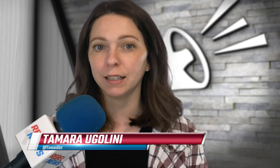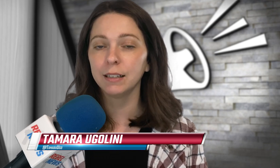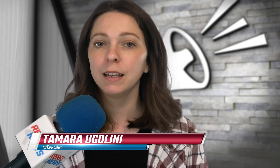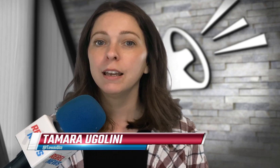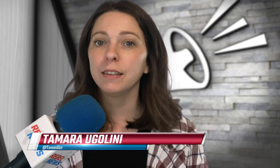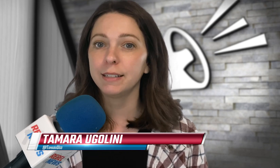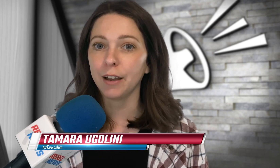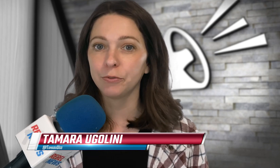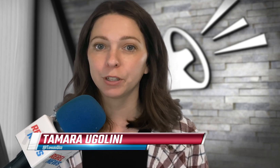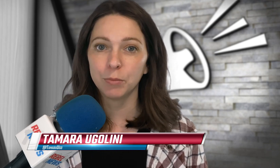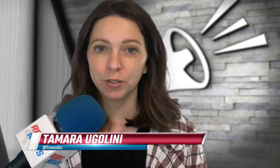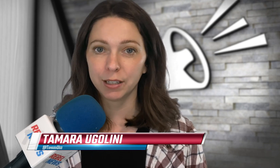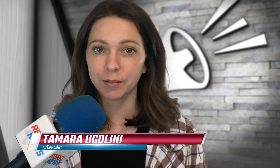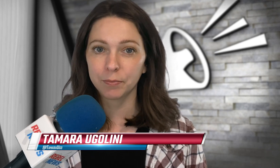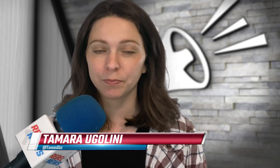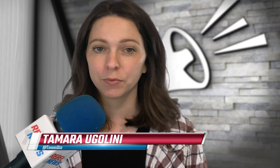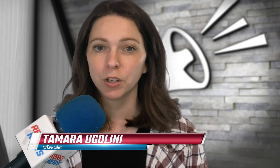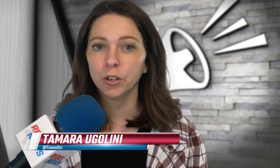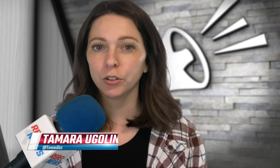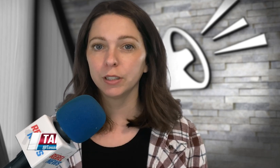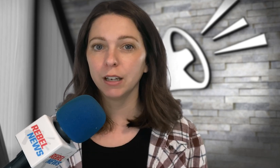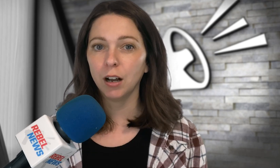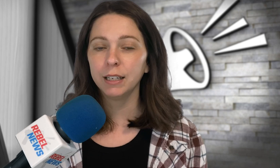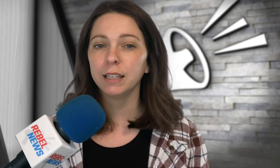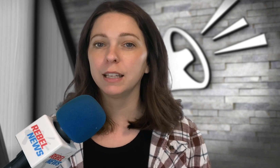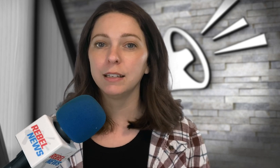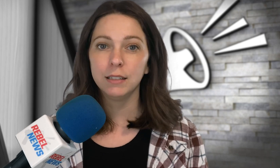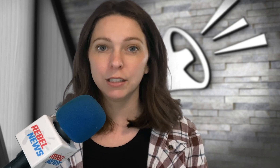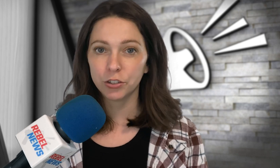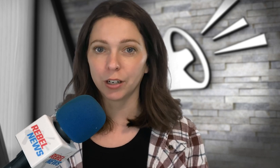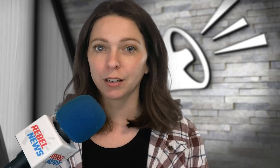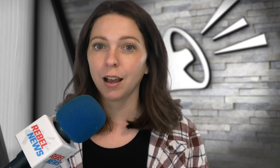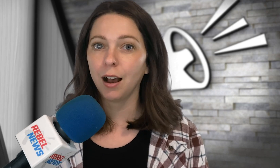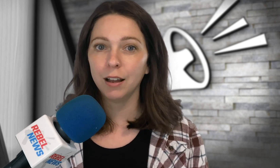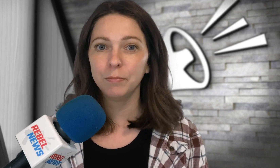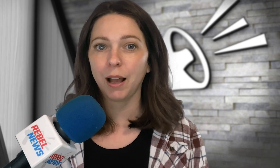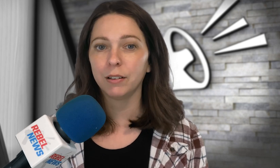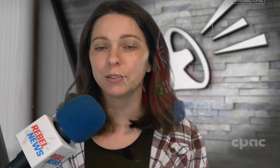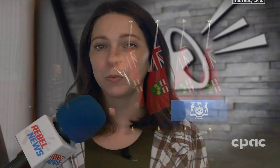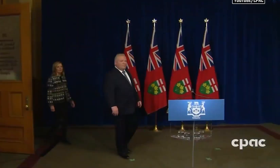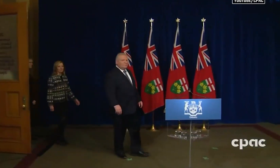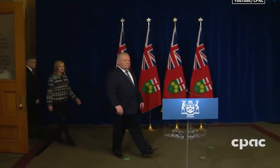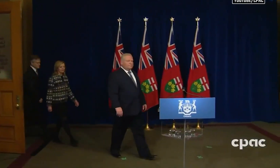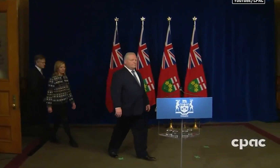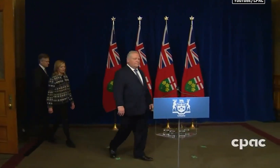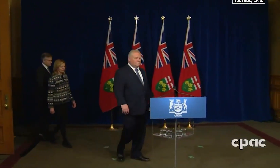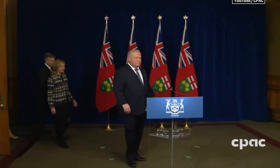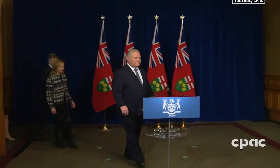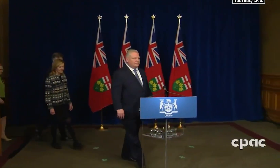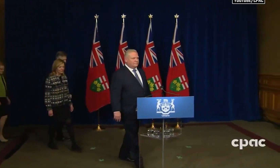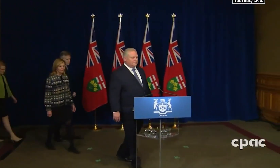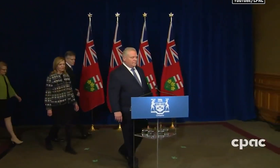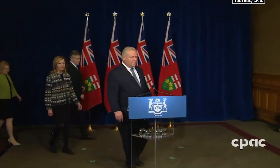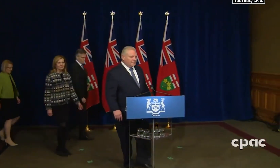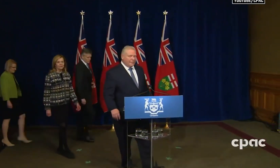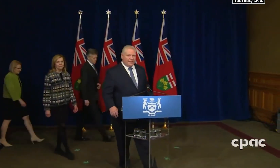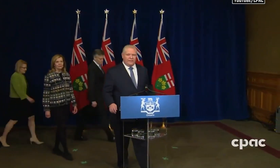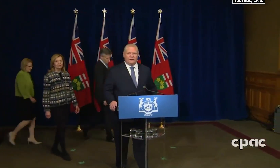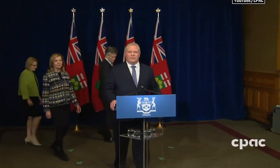the deaf community. Early on in the knee-jerk, unbalanced way, governments around the world, and of course